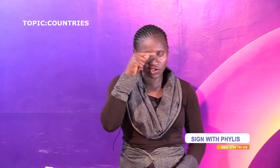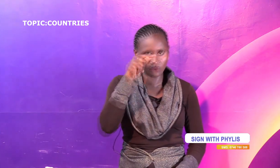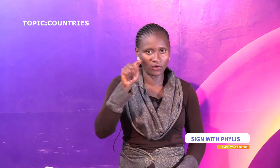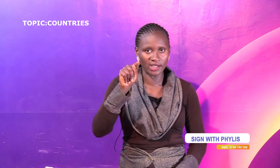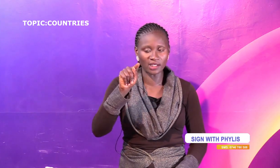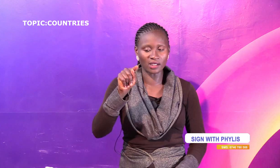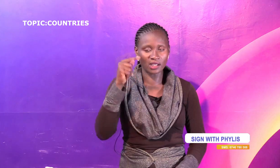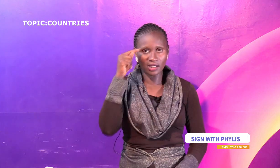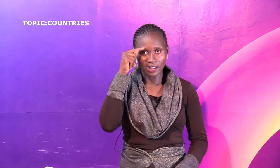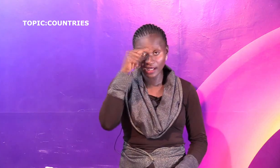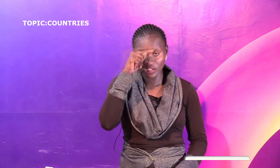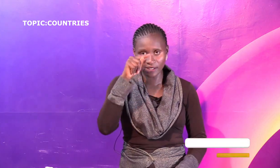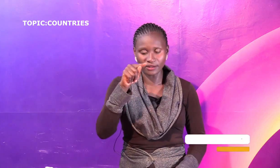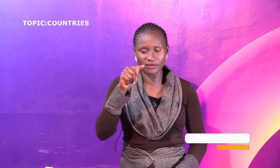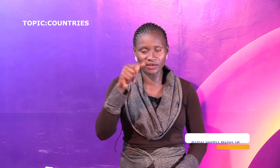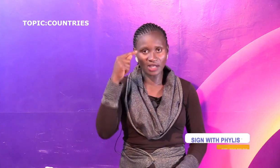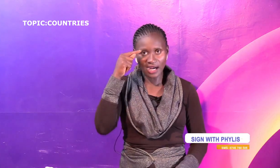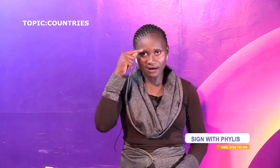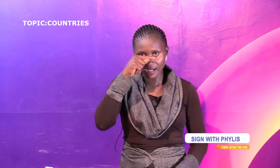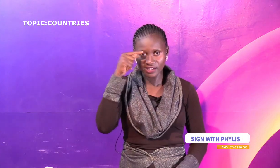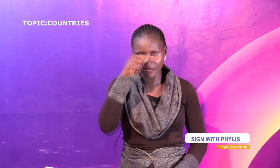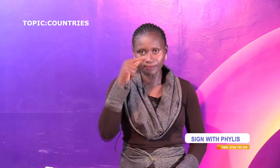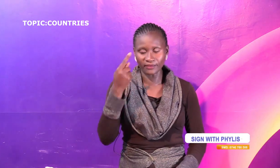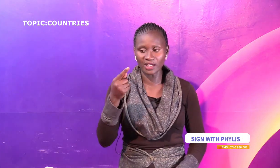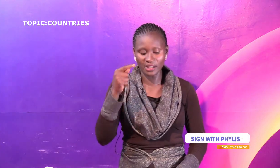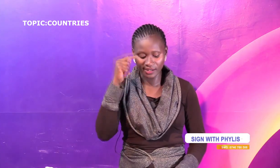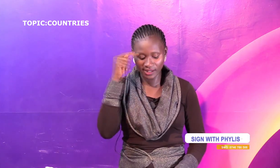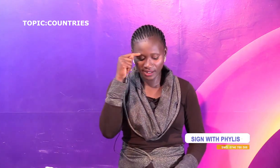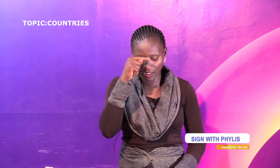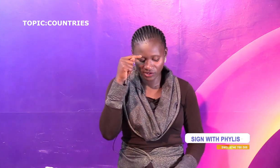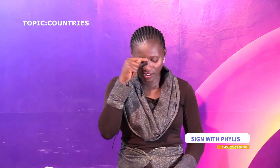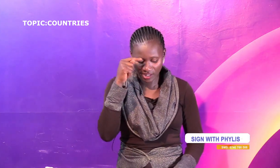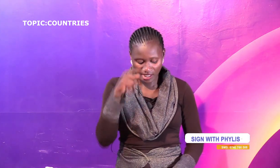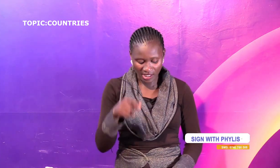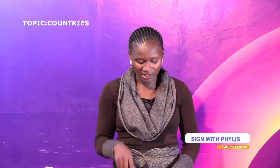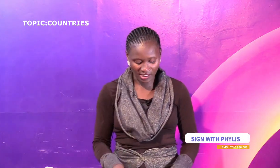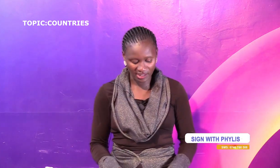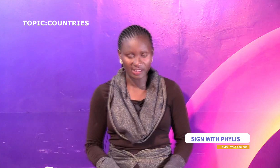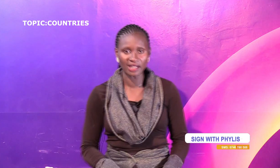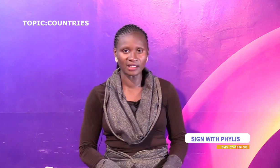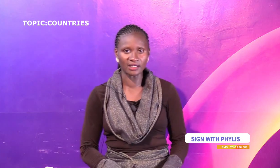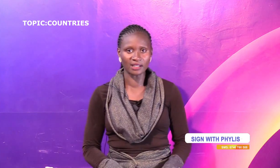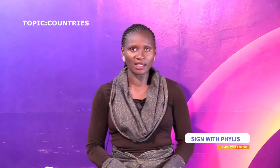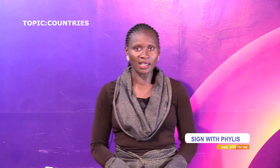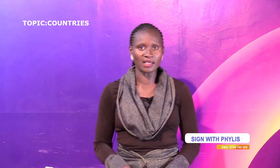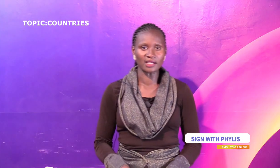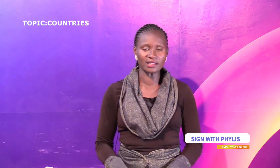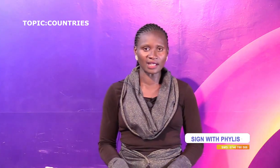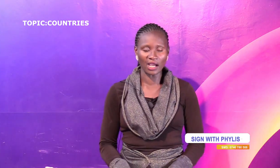forward, Russia, Russia, like this, Russia. And then Italy, Italy. How do we